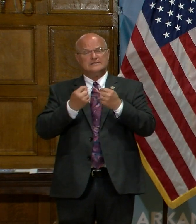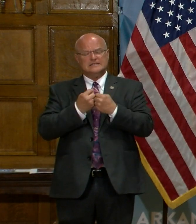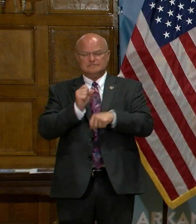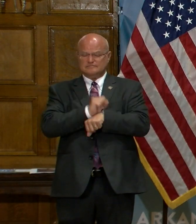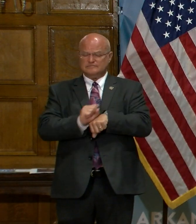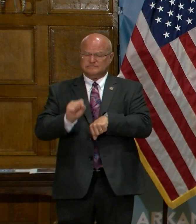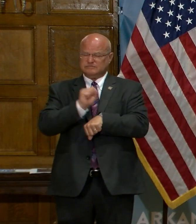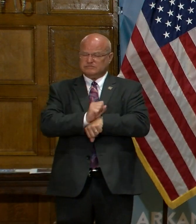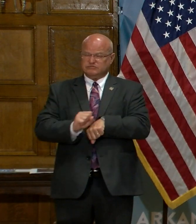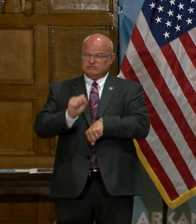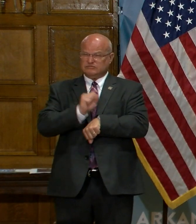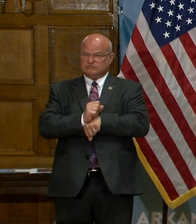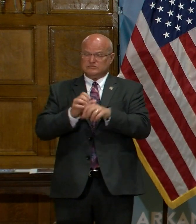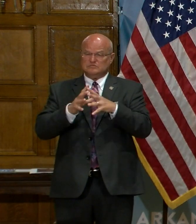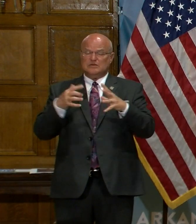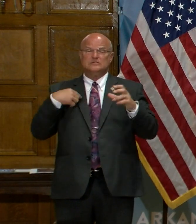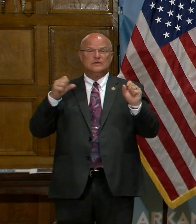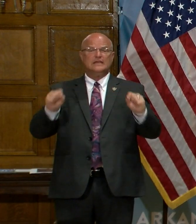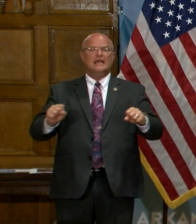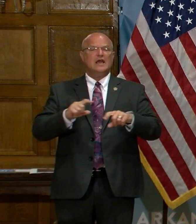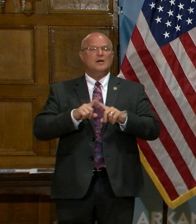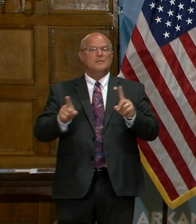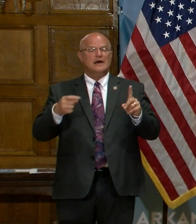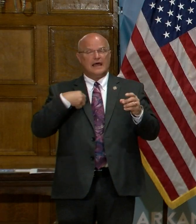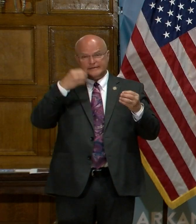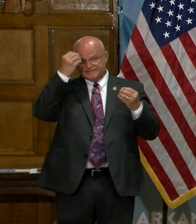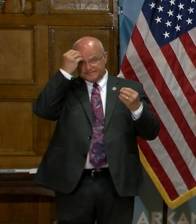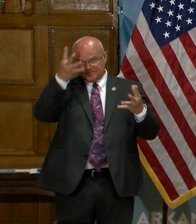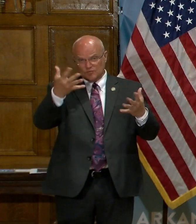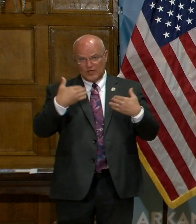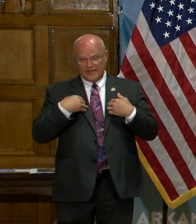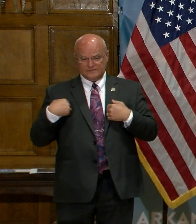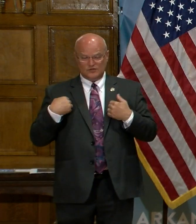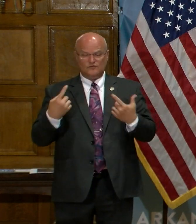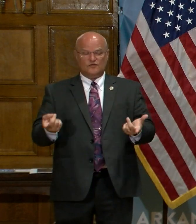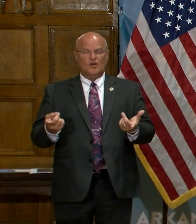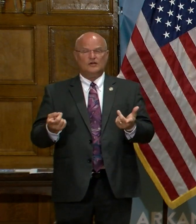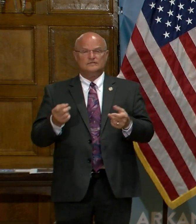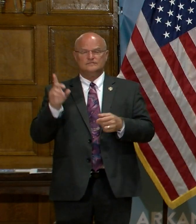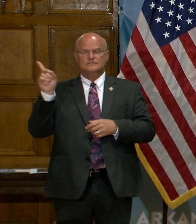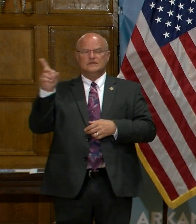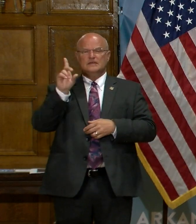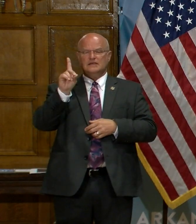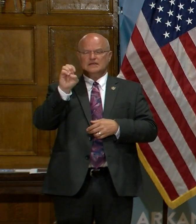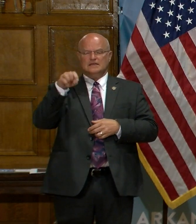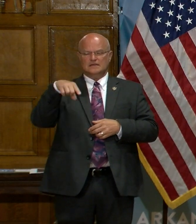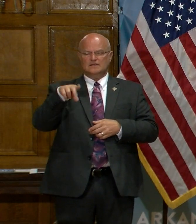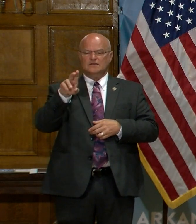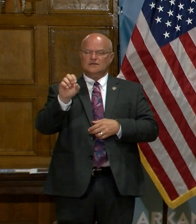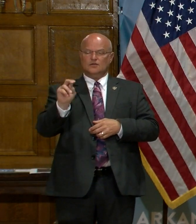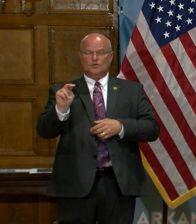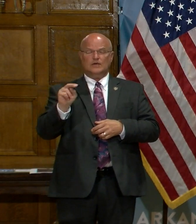very hard to do as much as we can, but I will share with you what we have so far. In DeQueen, we have